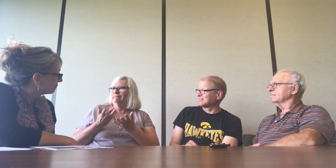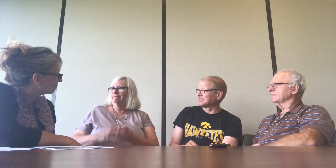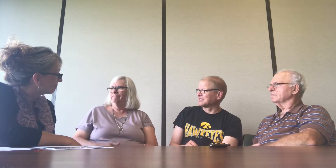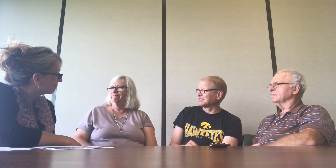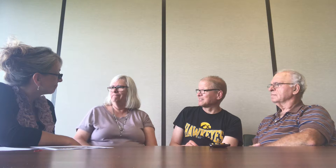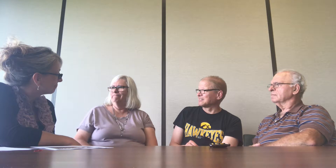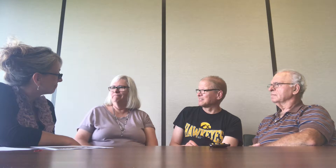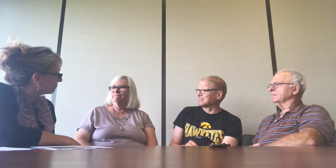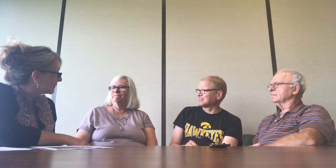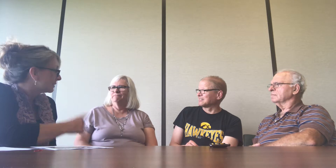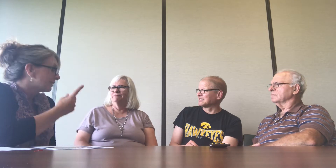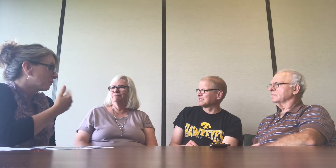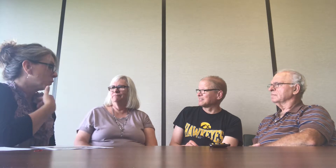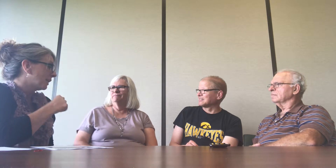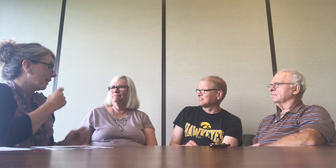Is there some way to do that?